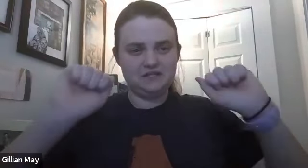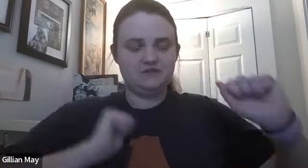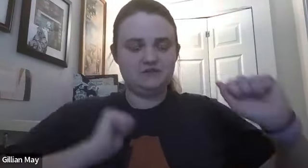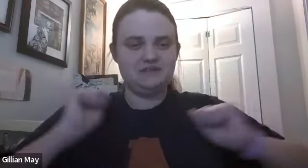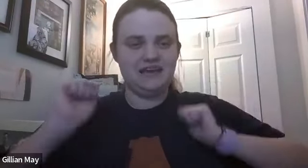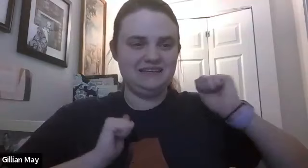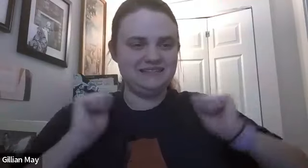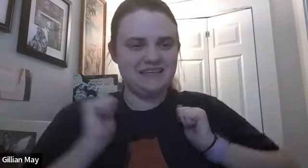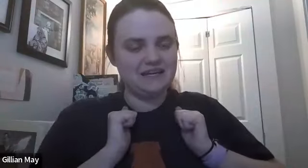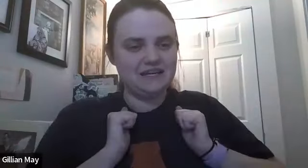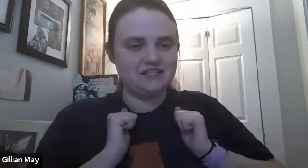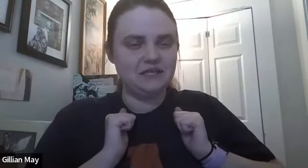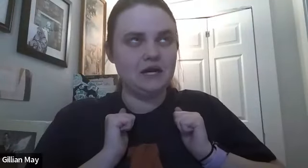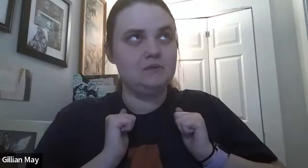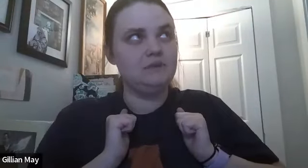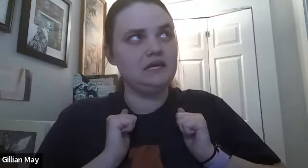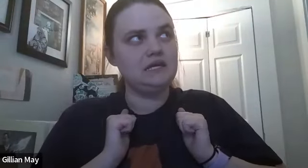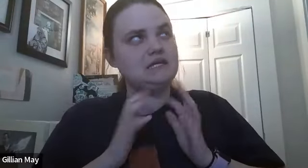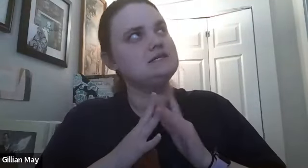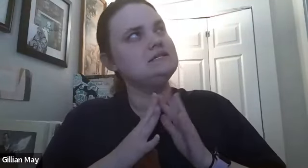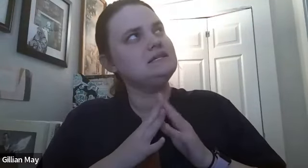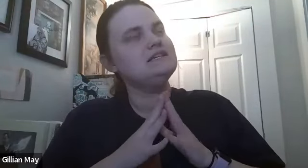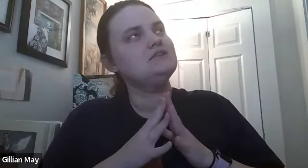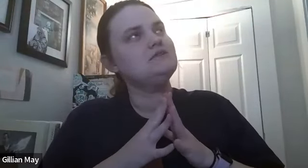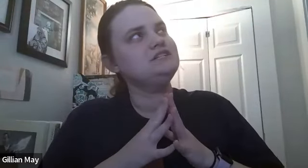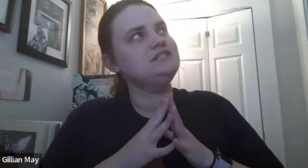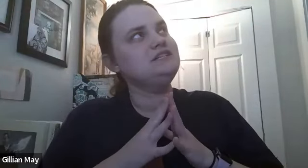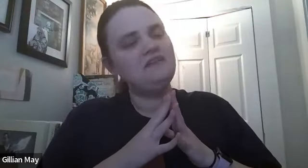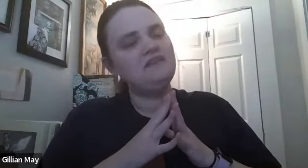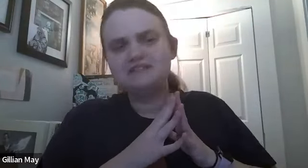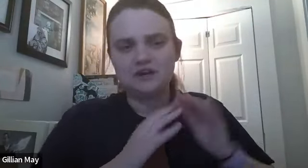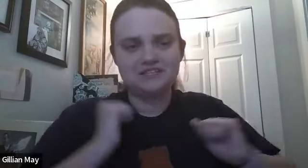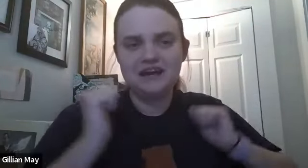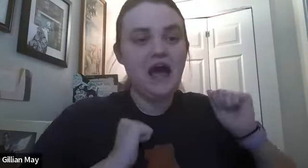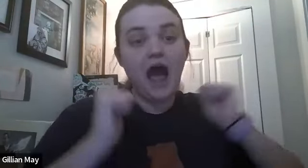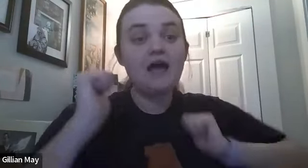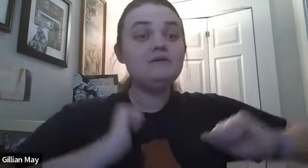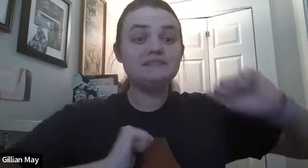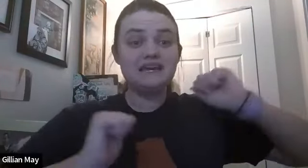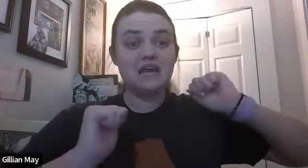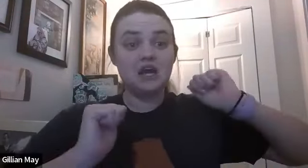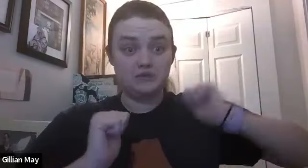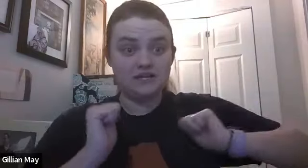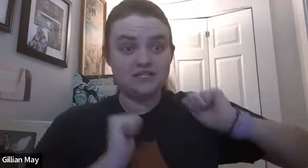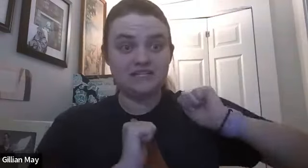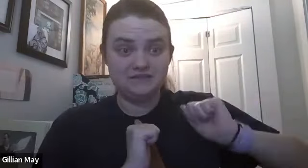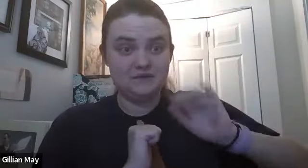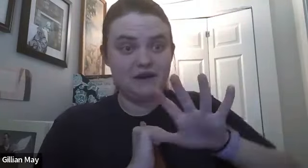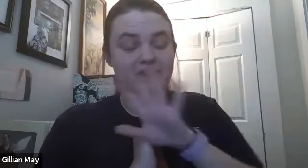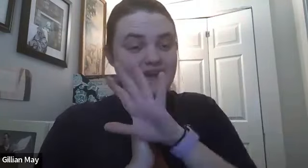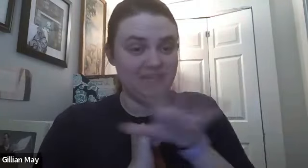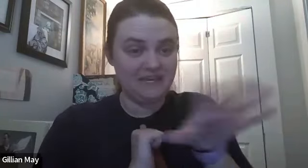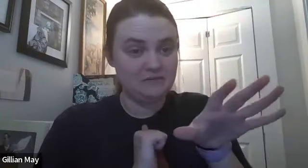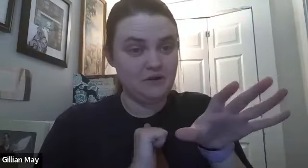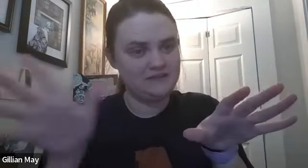especially with those A's, because that can actually mean, is it aggression? I think it's aggression. I always say aggression a different way, and then I get it wrong. That's